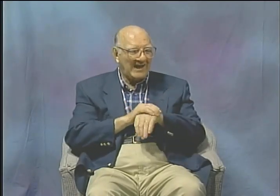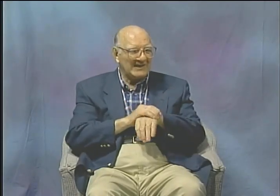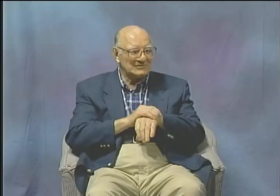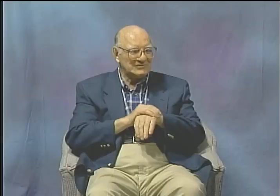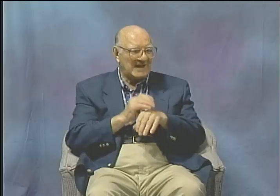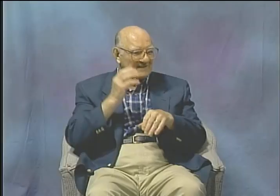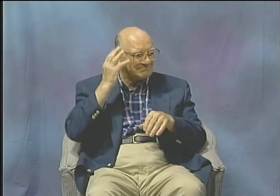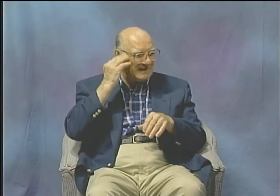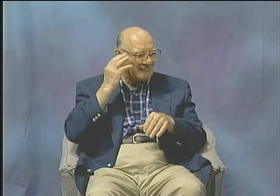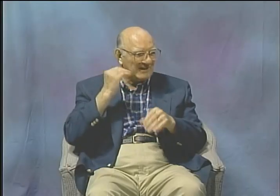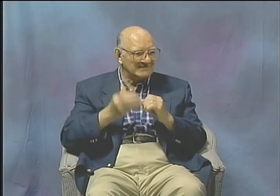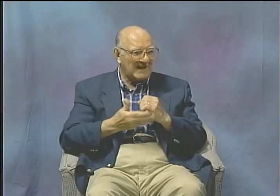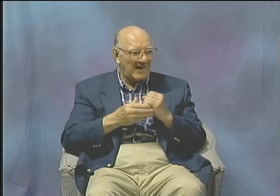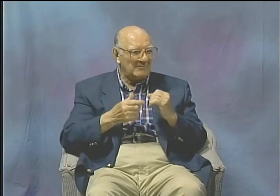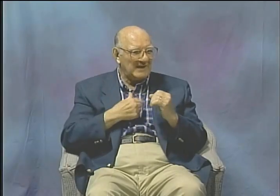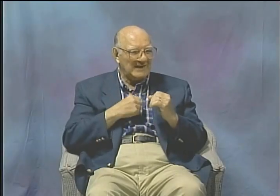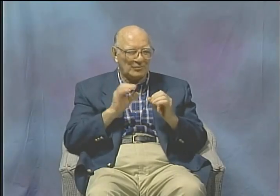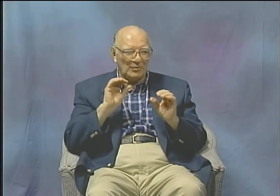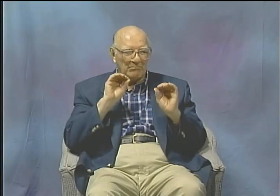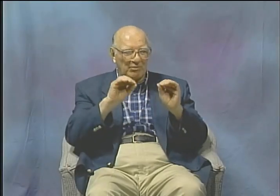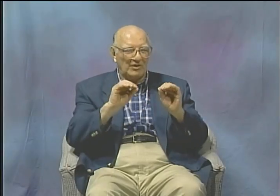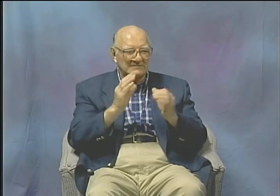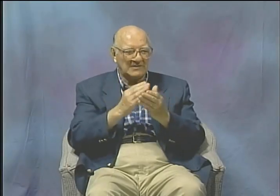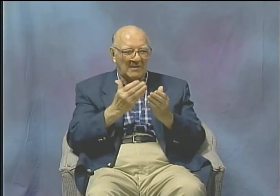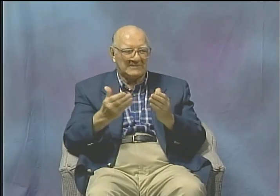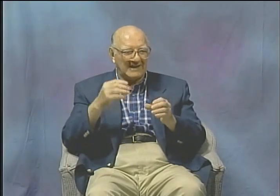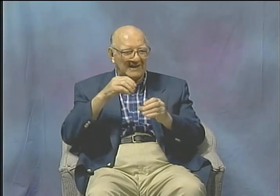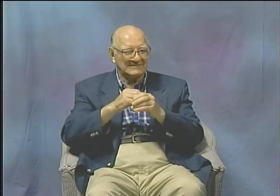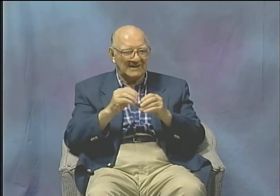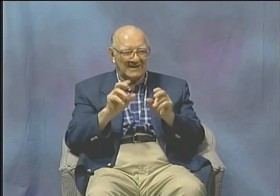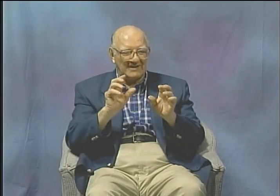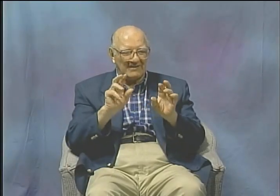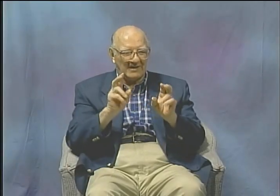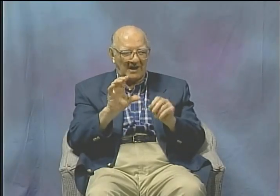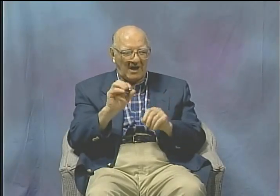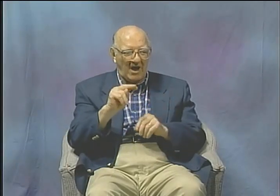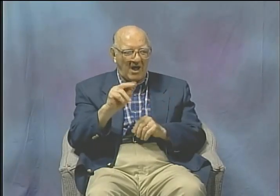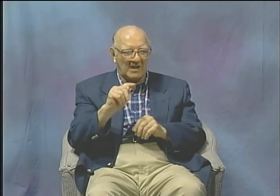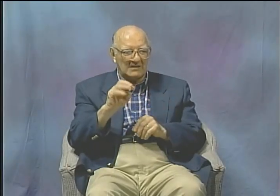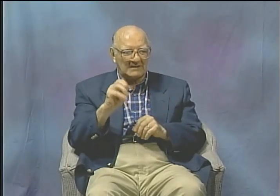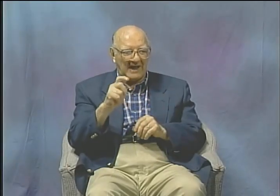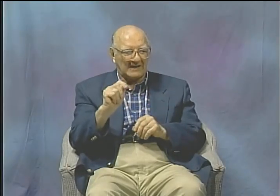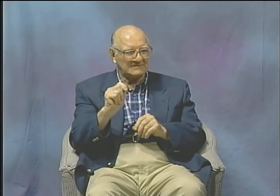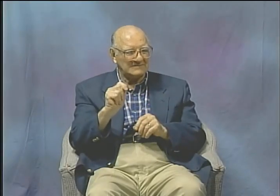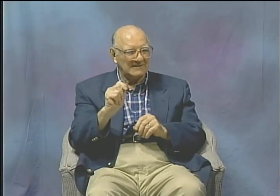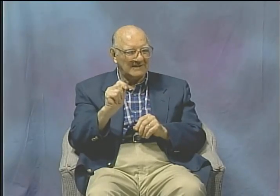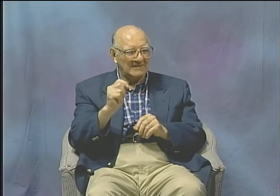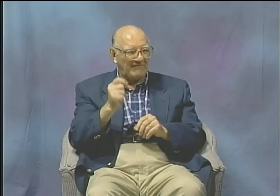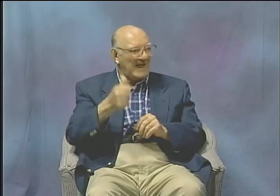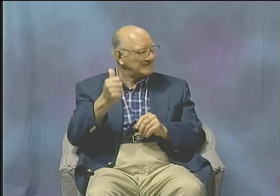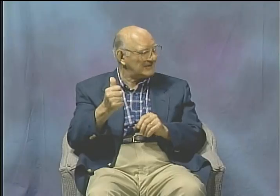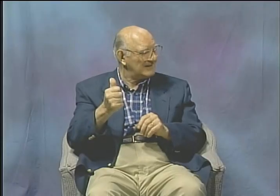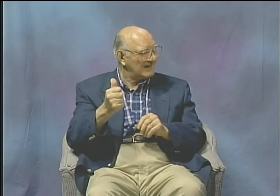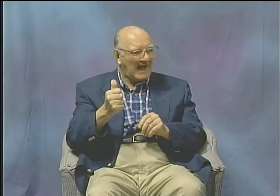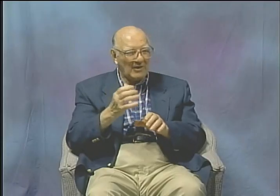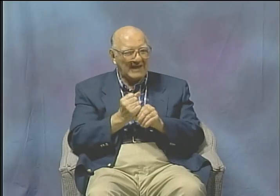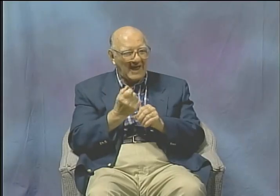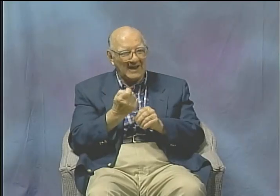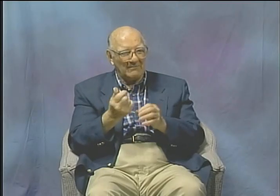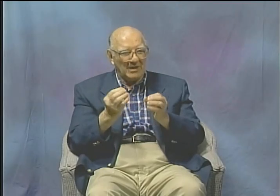English experience helped me to put some things in context faster. I would get a little bit